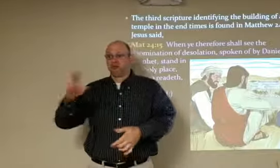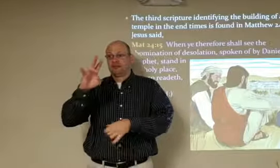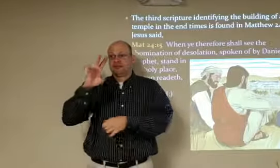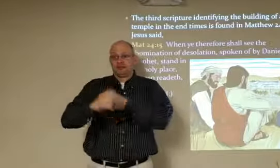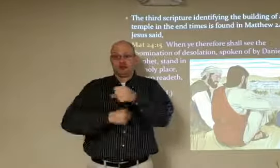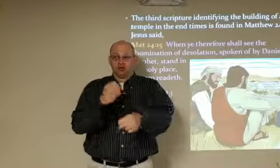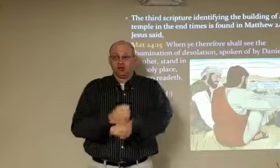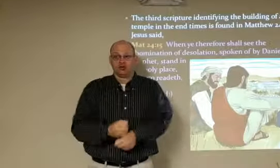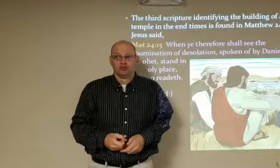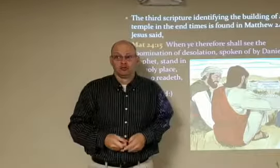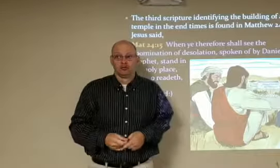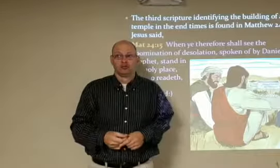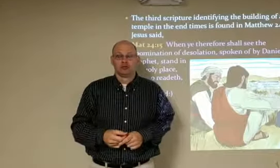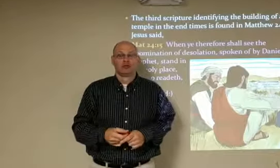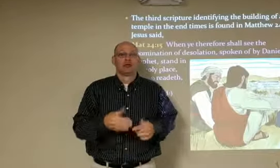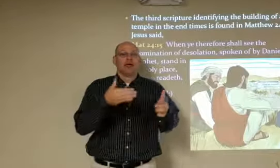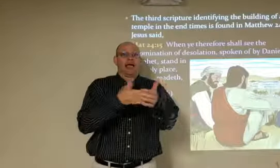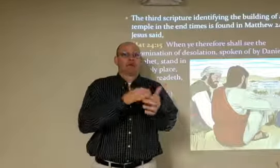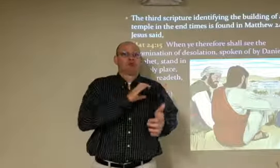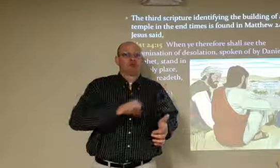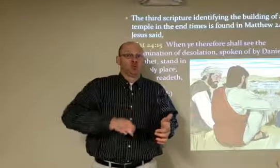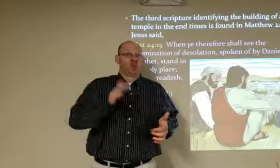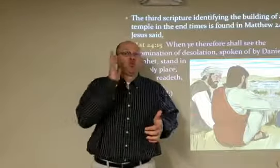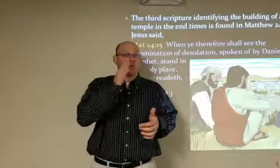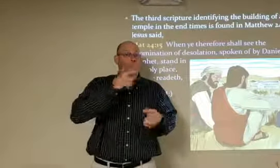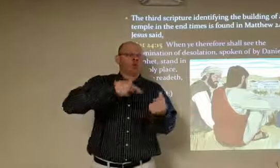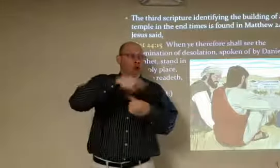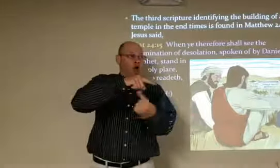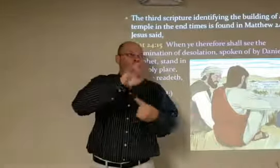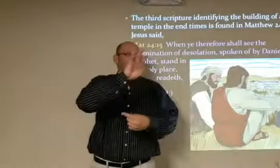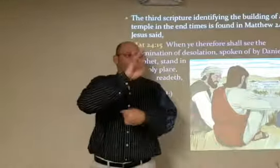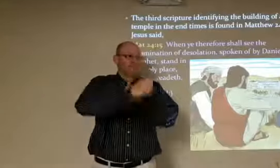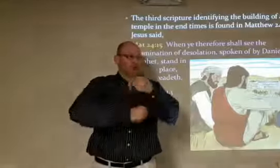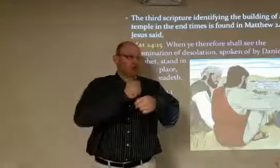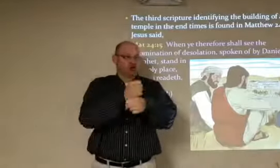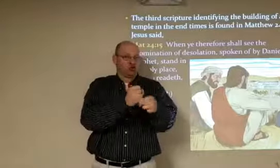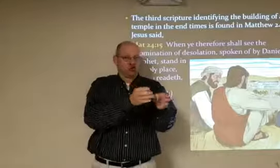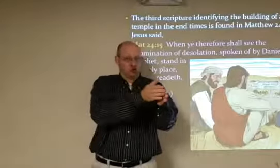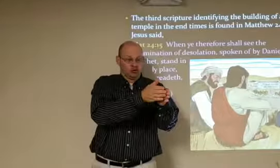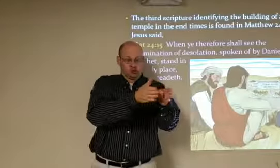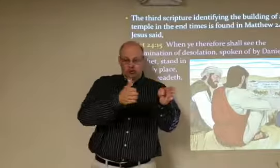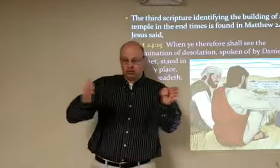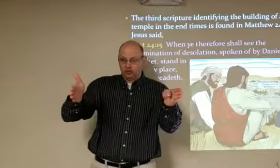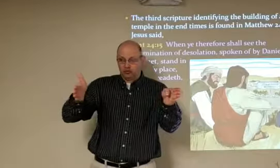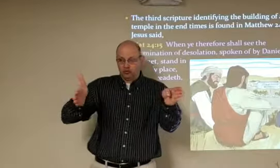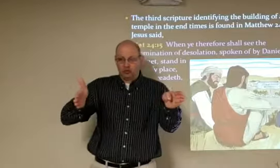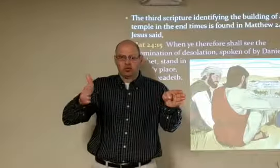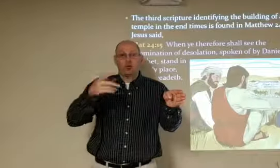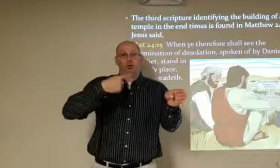Okay, so after the rapture of the church, 3.5 years, the Antichrist will reign. Be a total of 7 years.